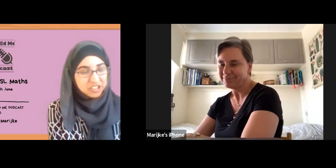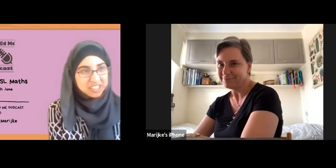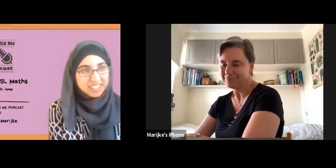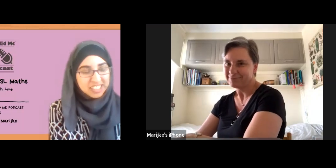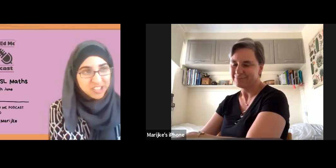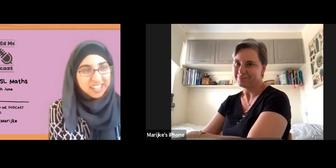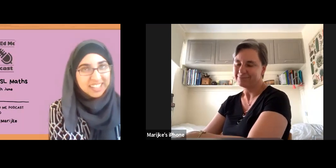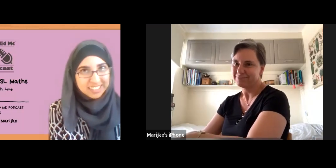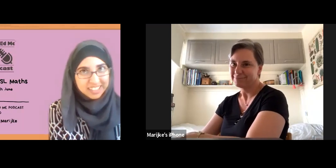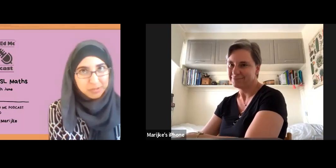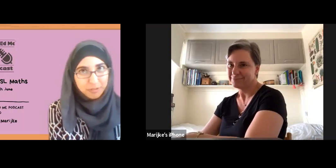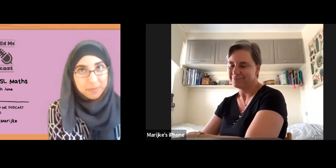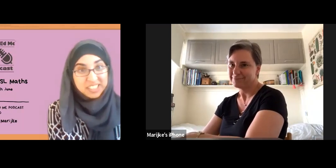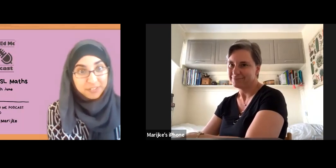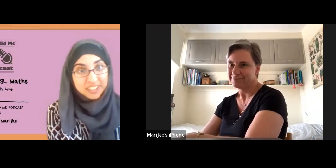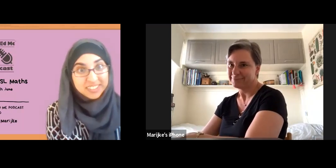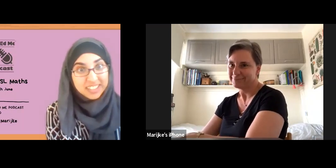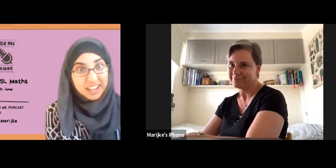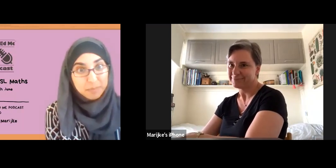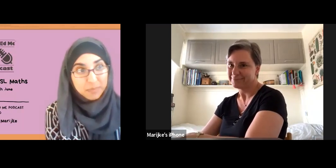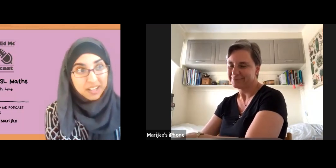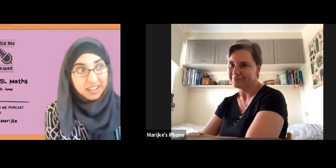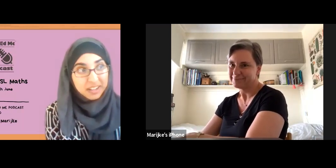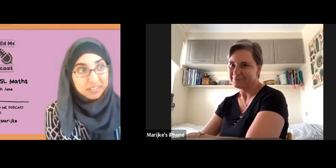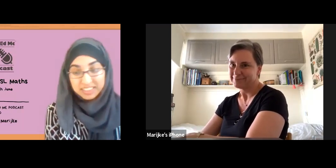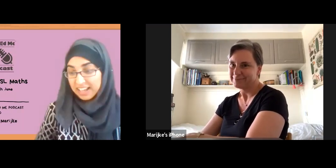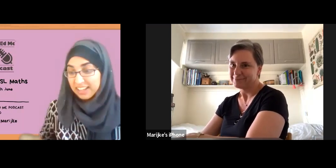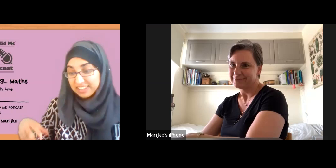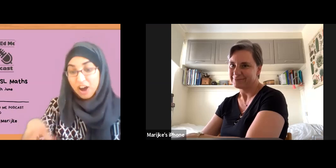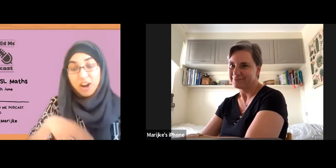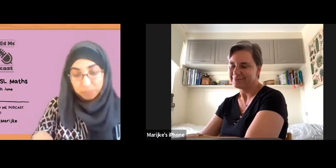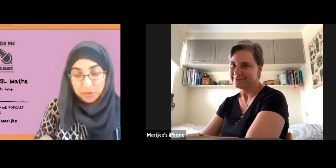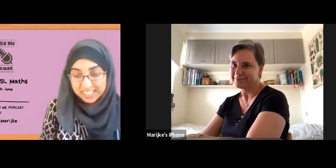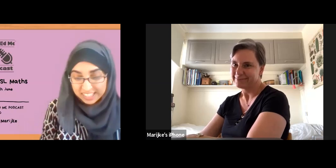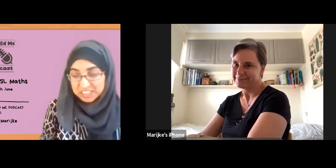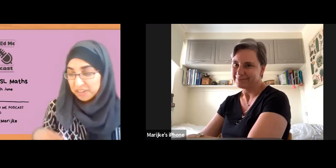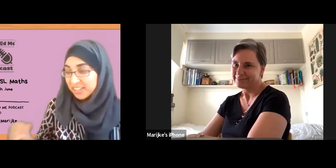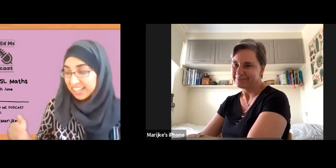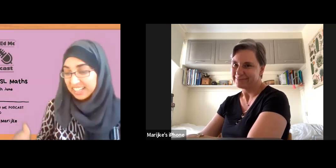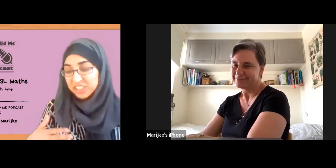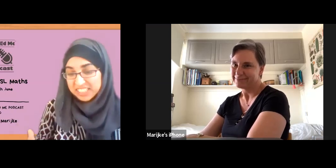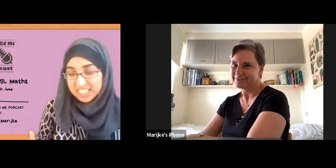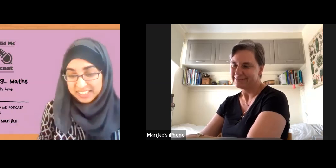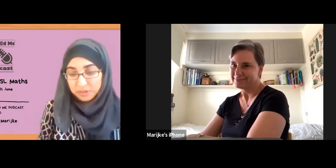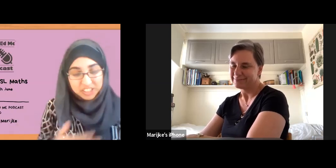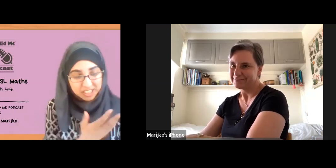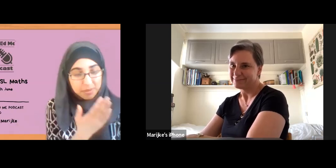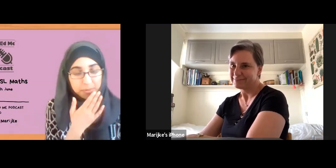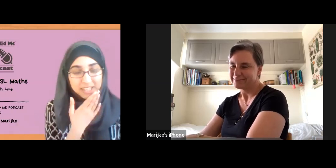that are teaching in England from a different that aren't born here. So English is their second language. Because I remember we had